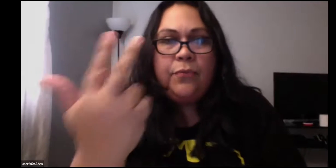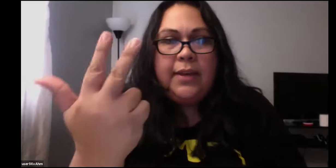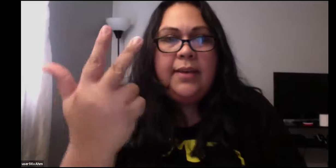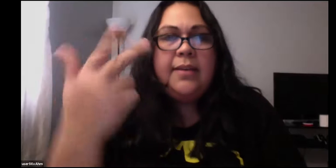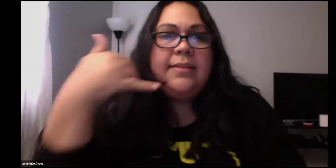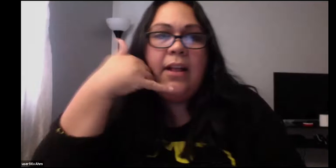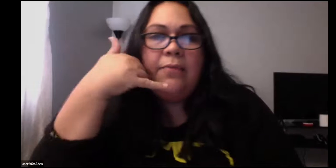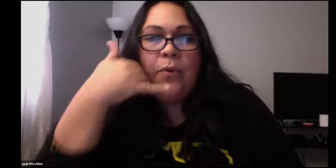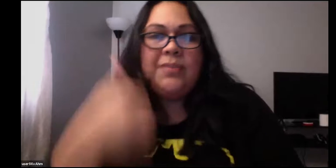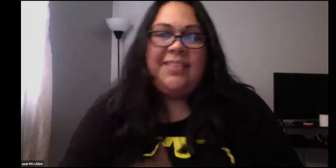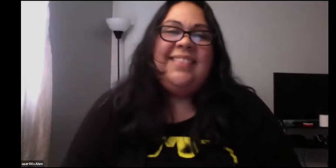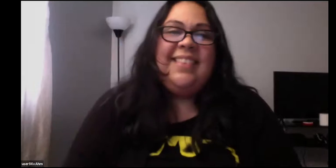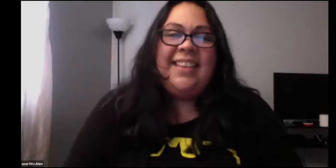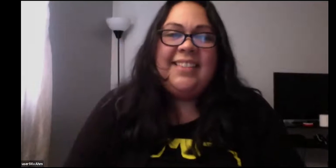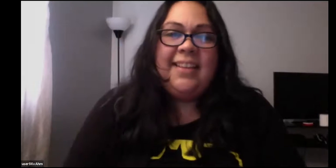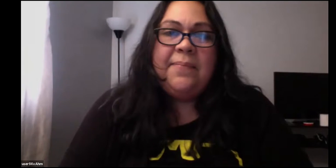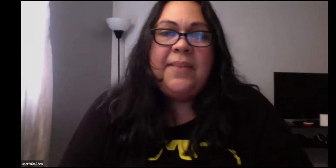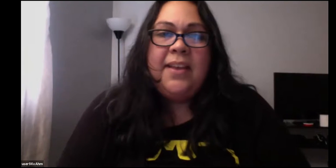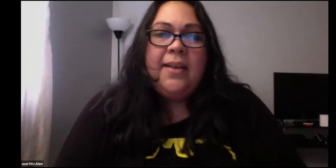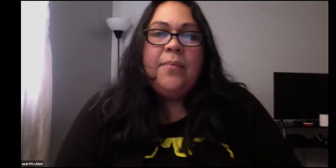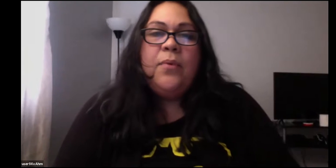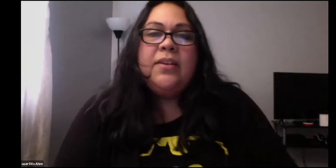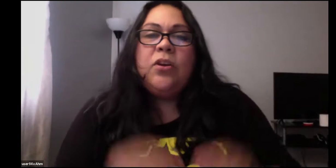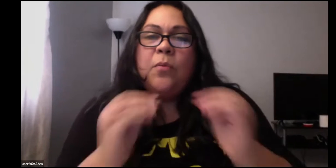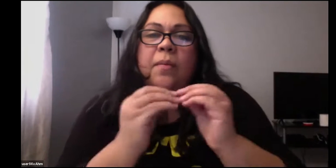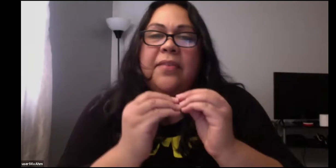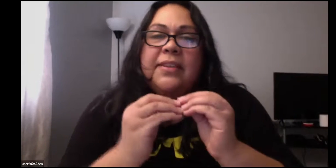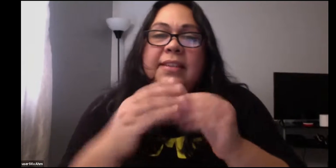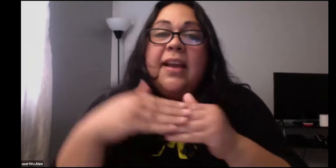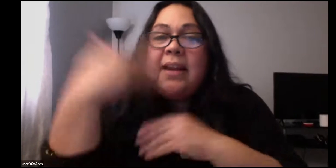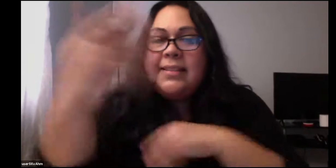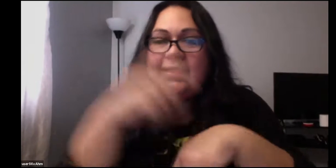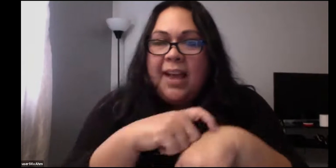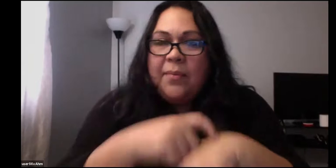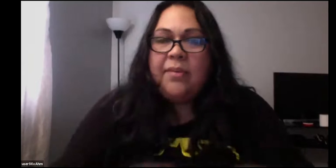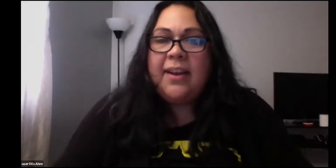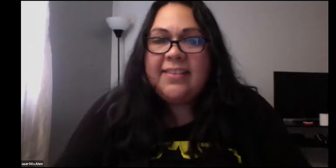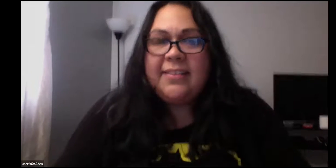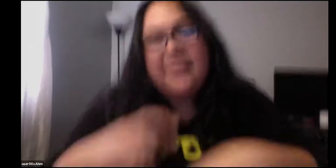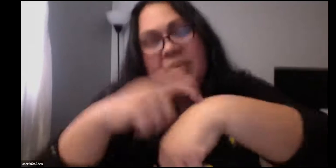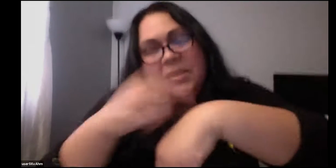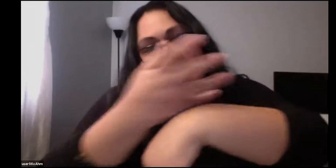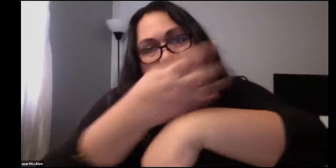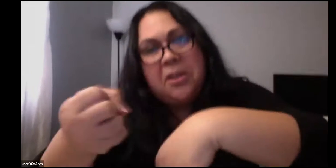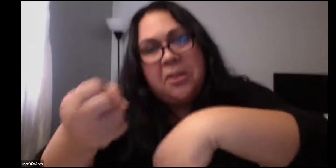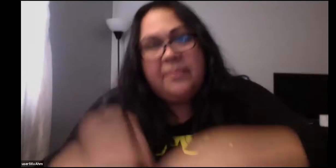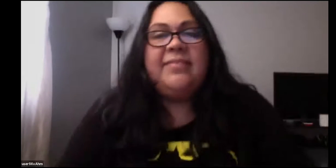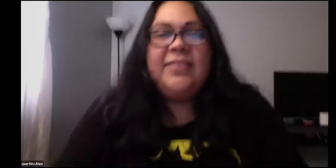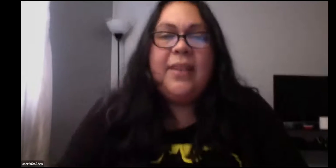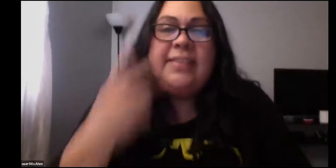3 cell phones, and things like that. Well, we can talk more about this next time, all right? Because our time is up. So I'll see you